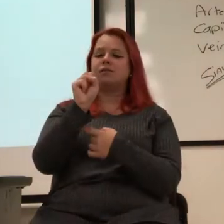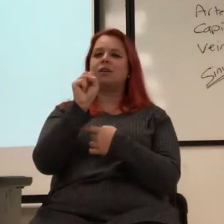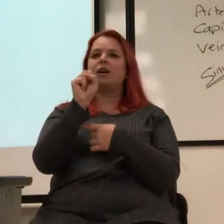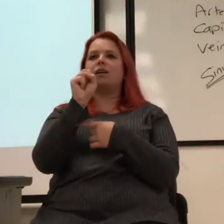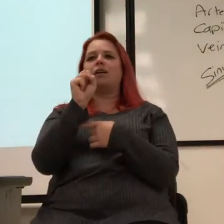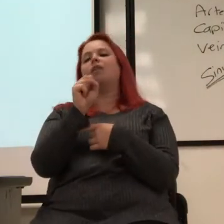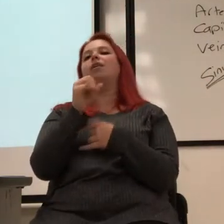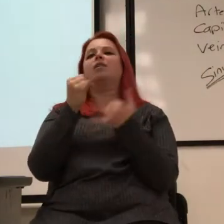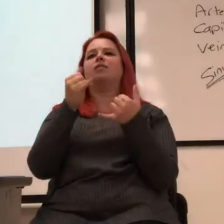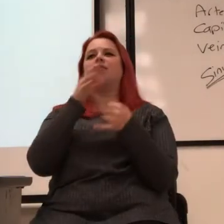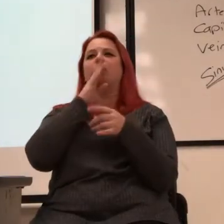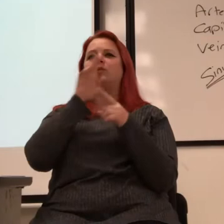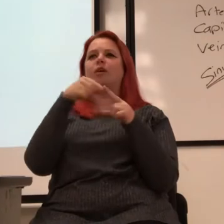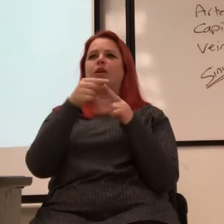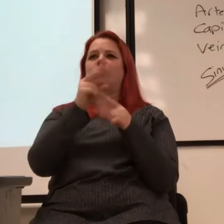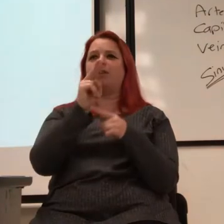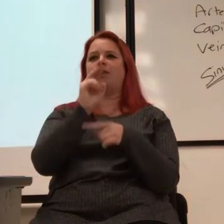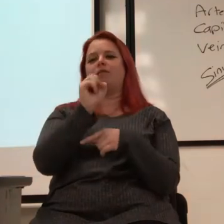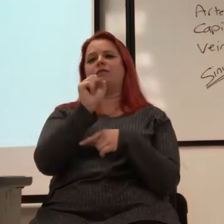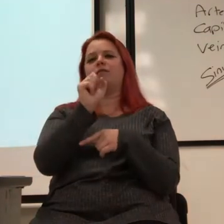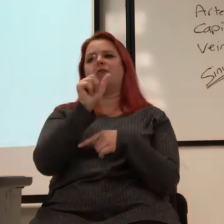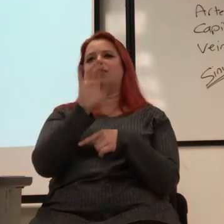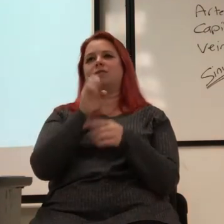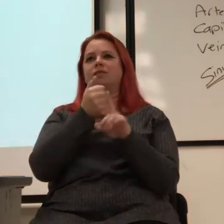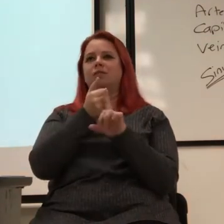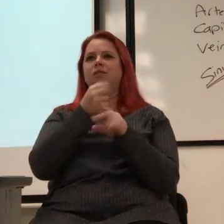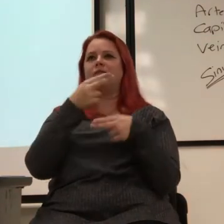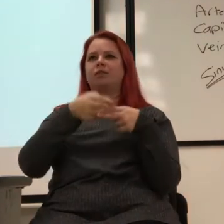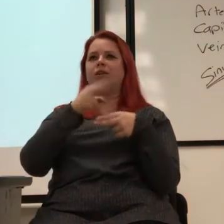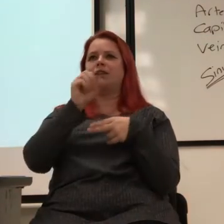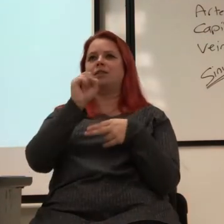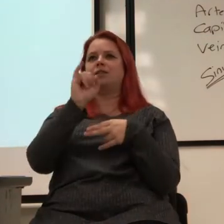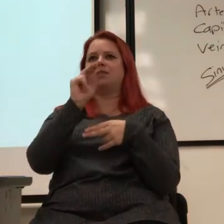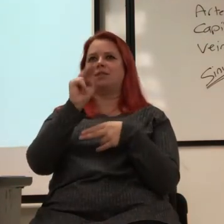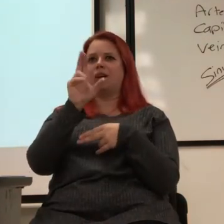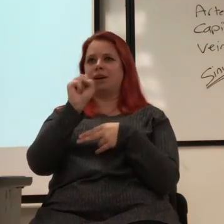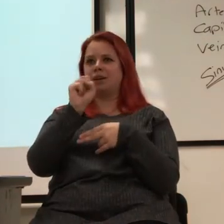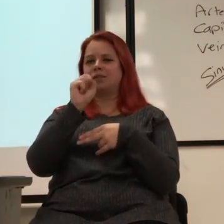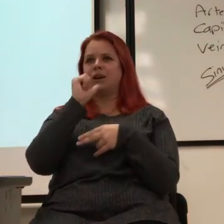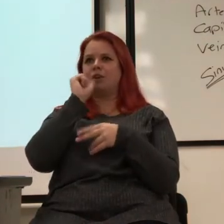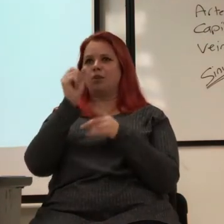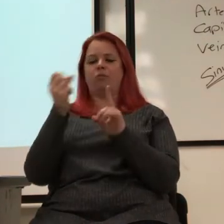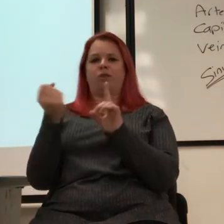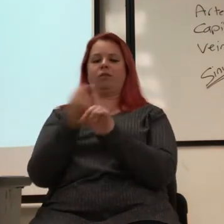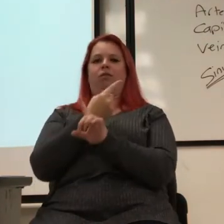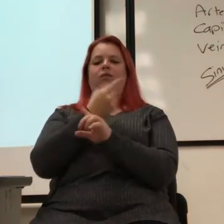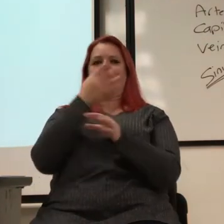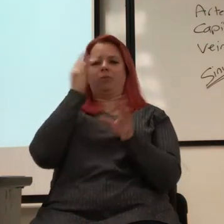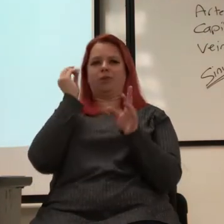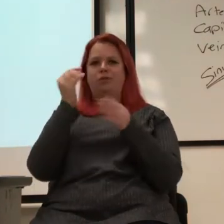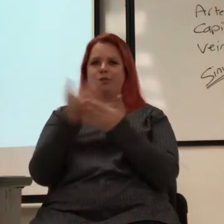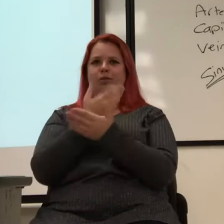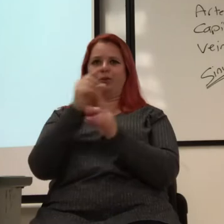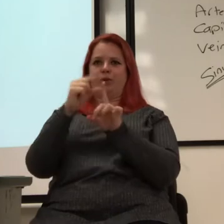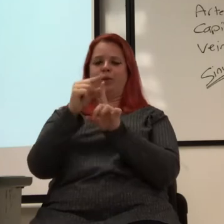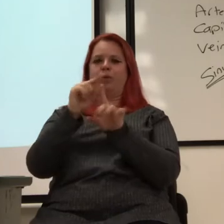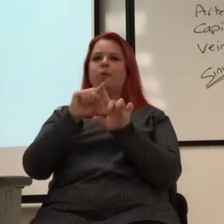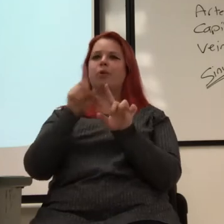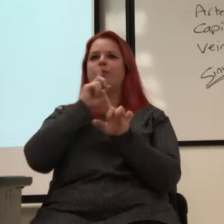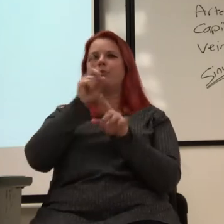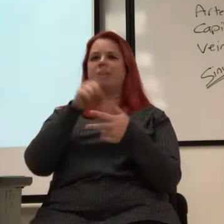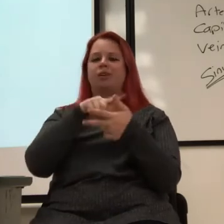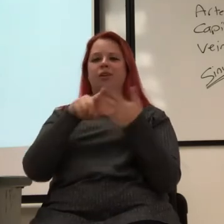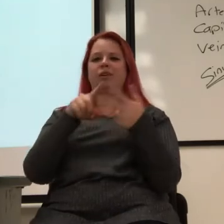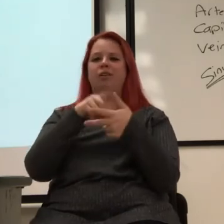today we'll talk about a blood vessel that's called a sinus. I mean, don't get thrown off just because they use a different term. Mostly they're arteries, capillaries, and